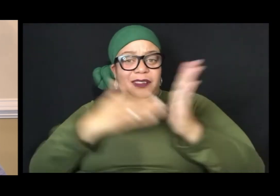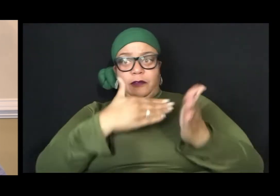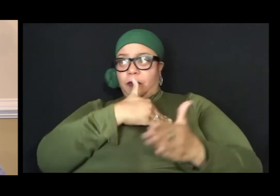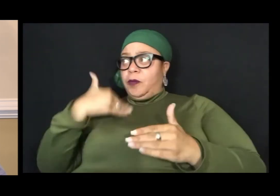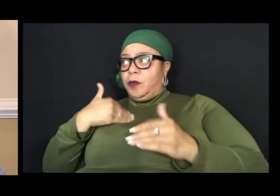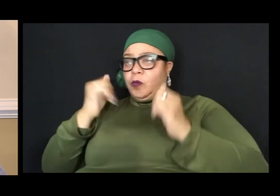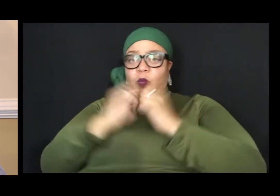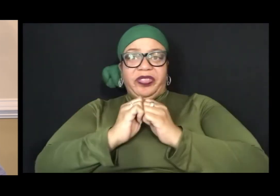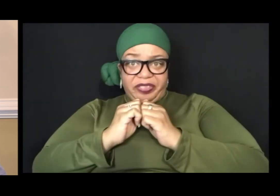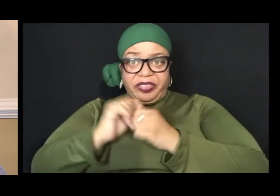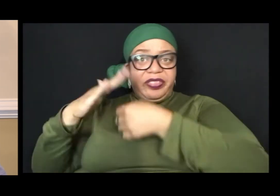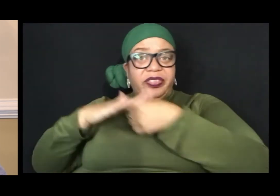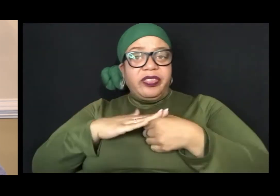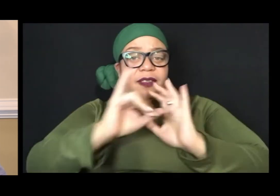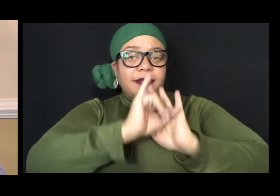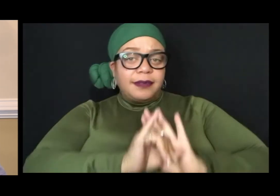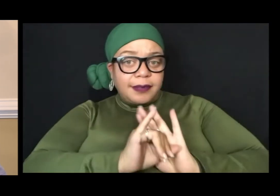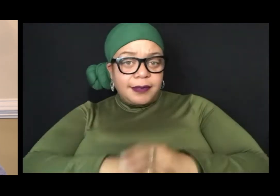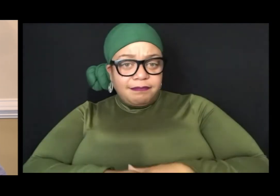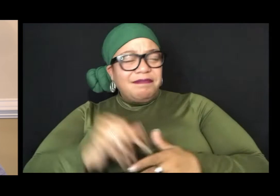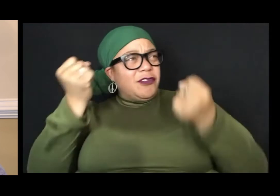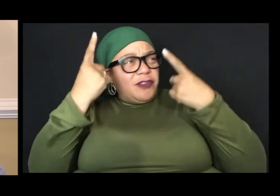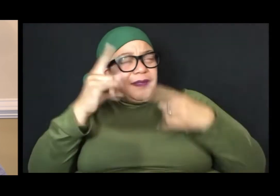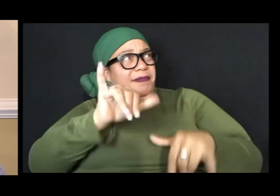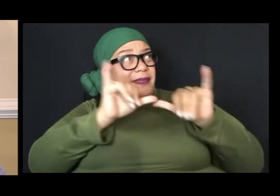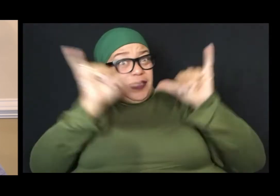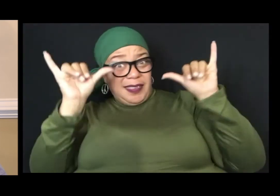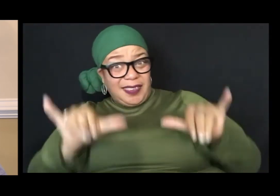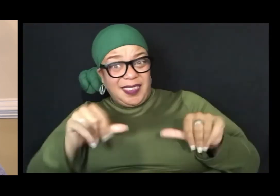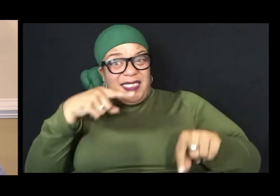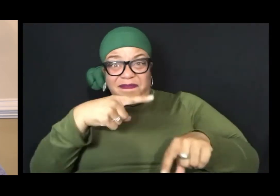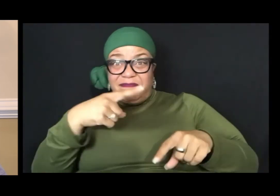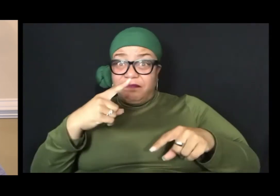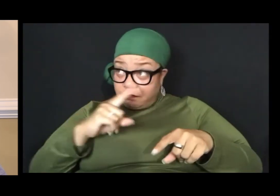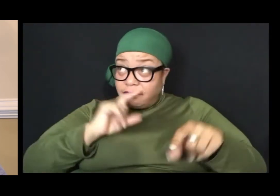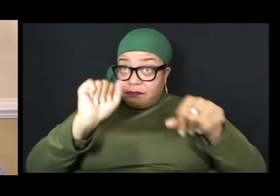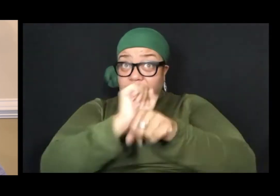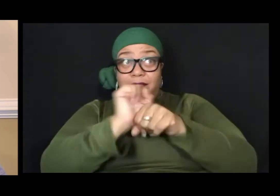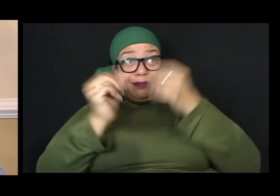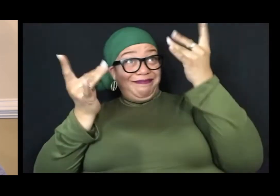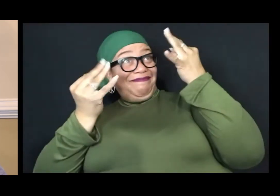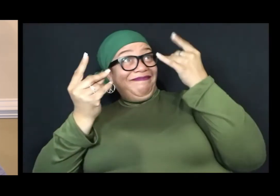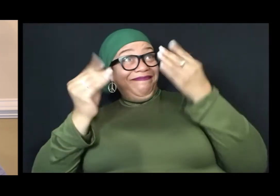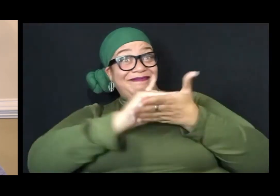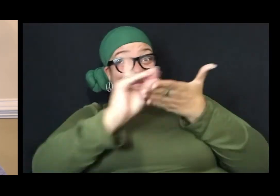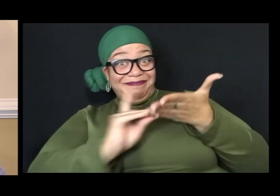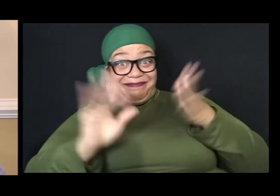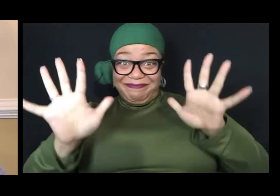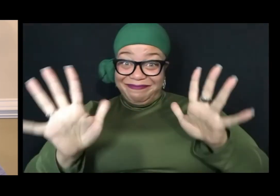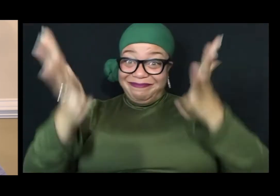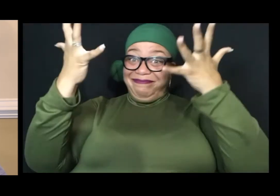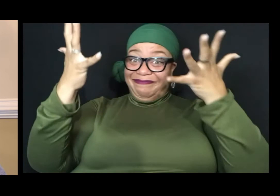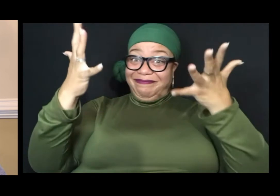oppressed identities. It is understanding that the systems were not always thoughtfully designed to enhance the lives